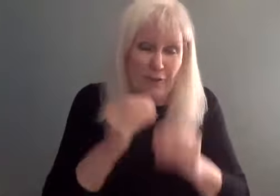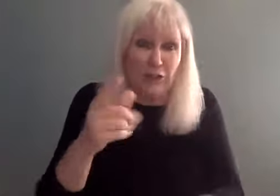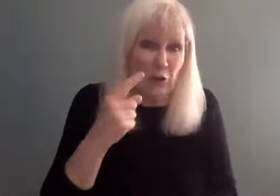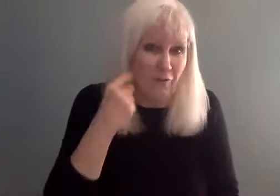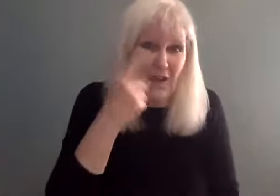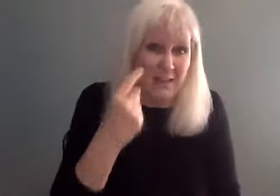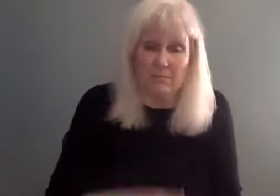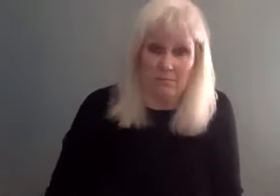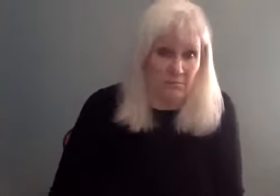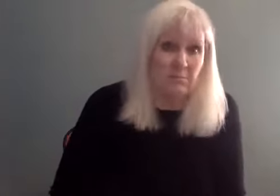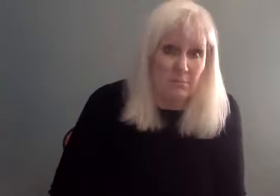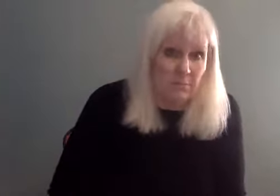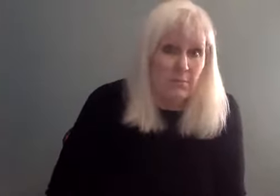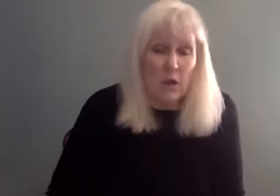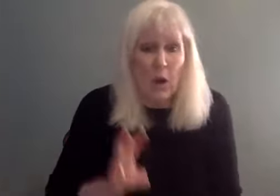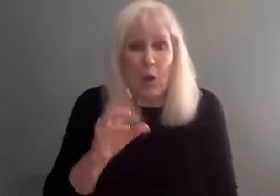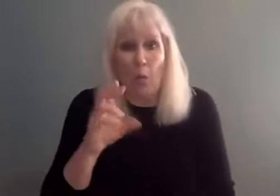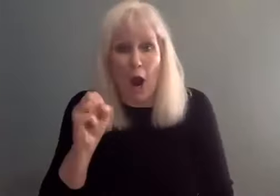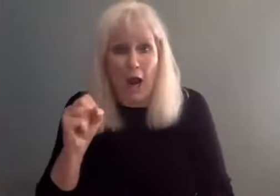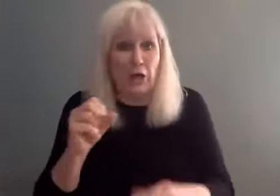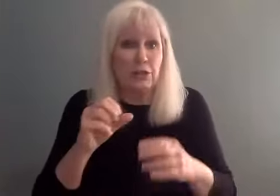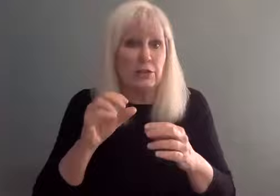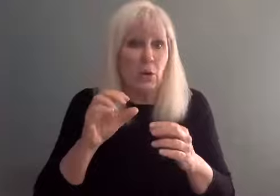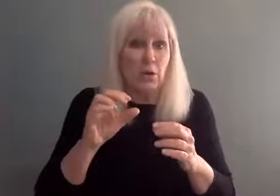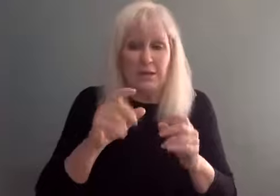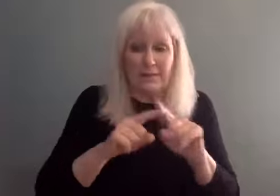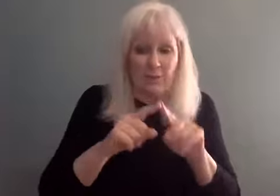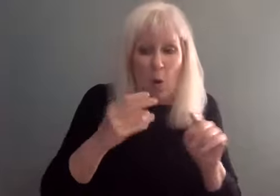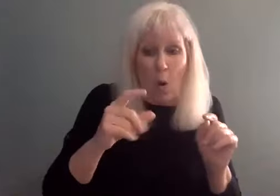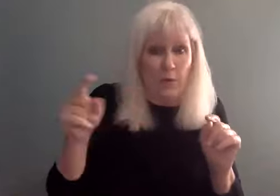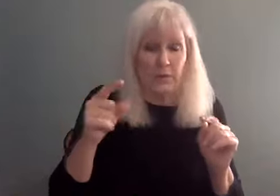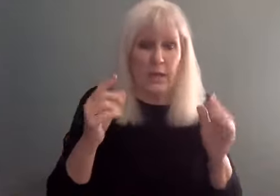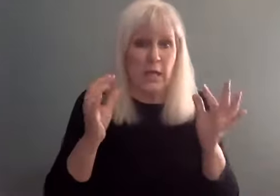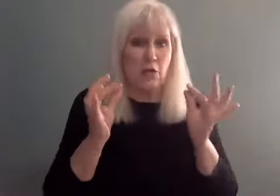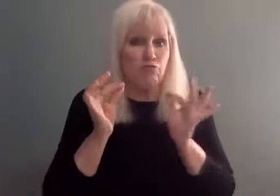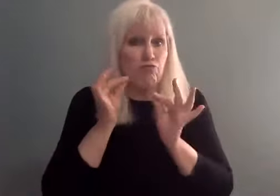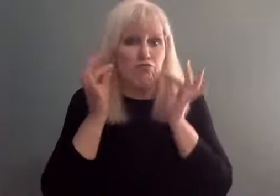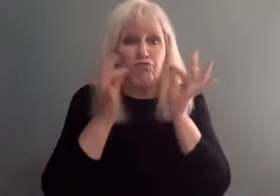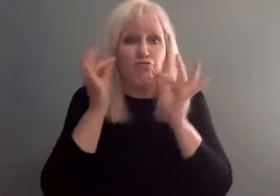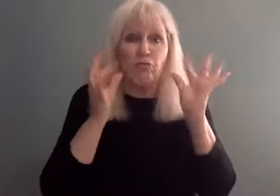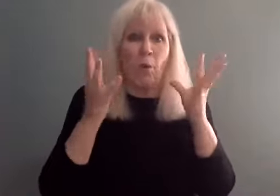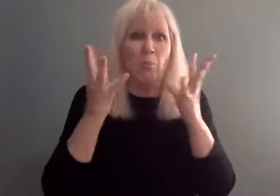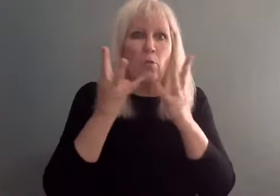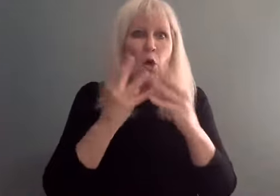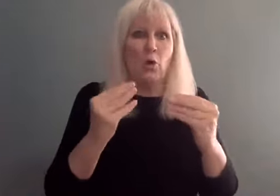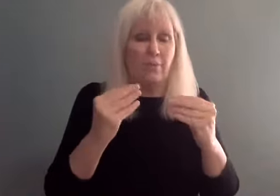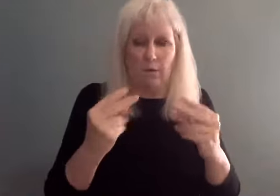holes putting me together, and he did a beautiful job. That was another gift I didn't even realize until later on, that I